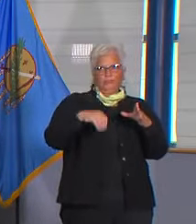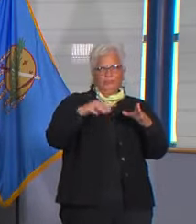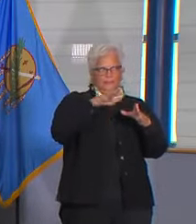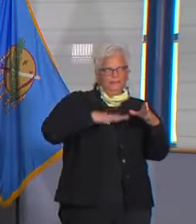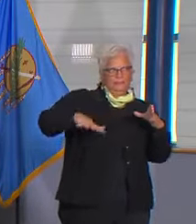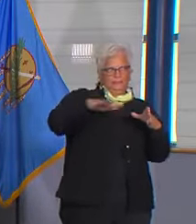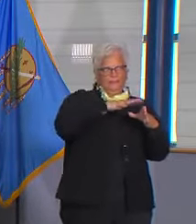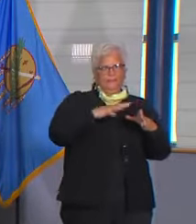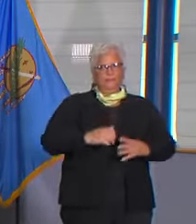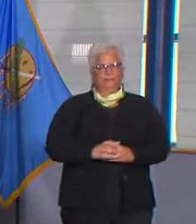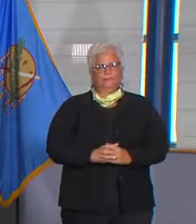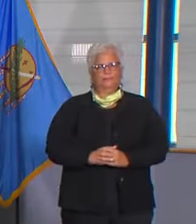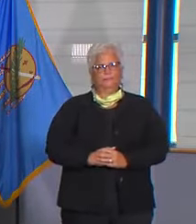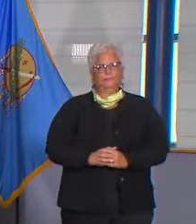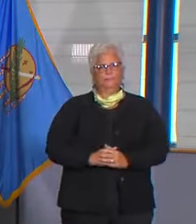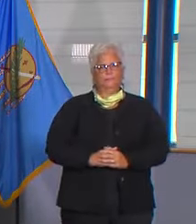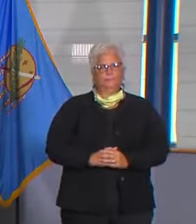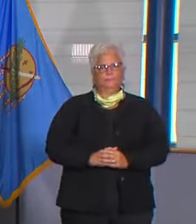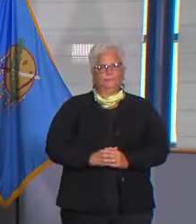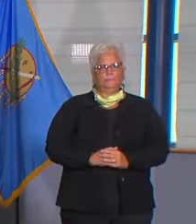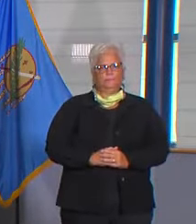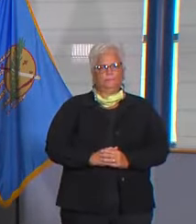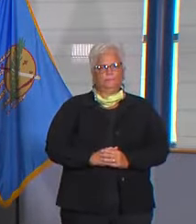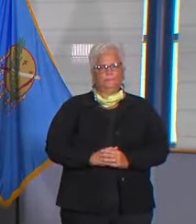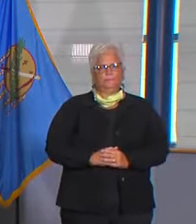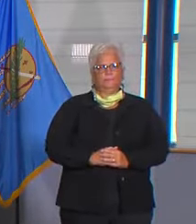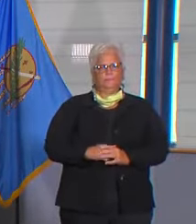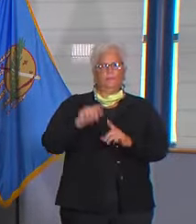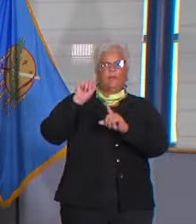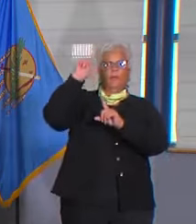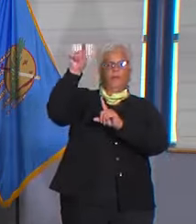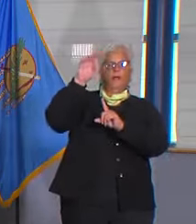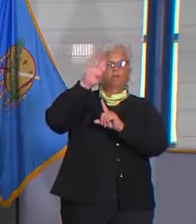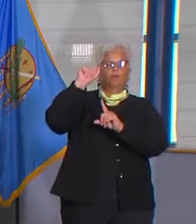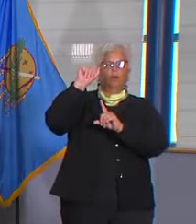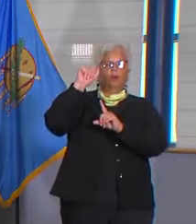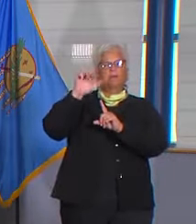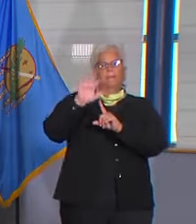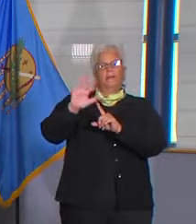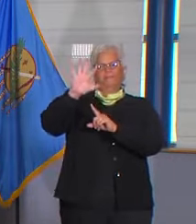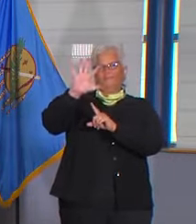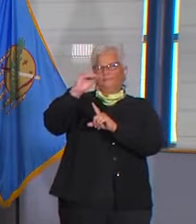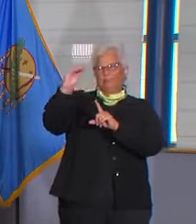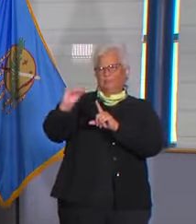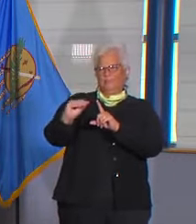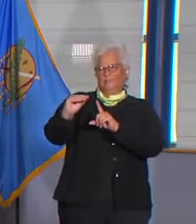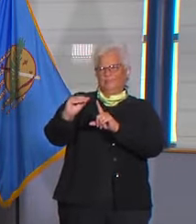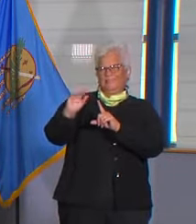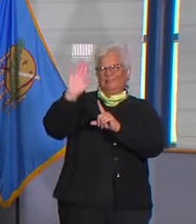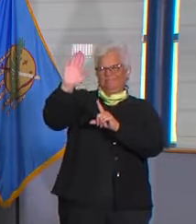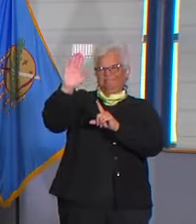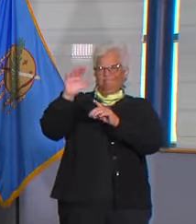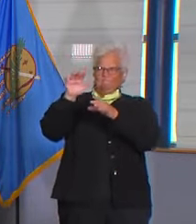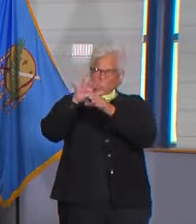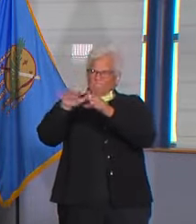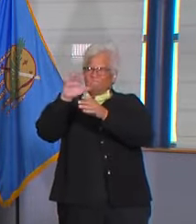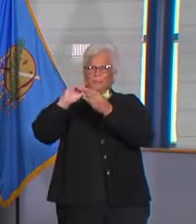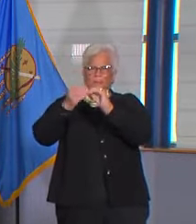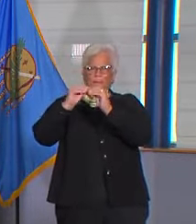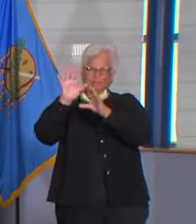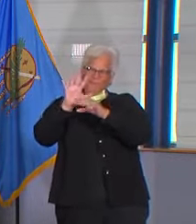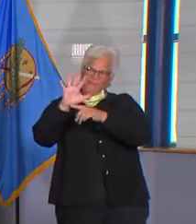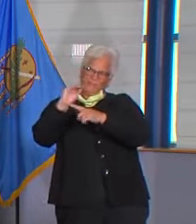that's in Tulsa County, they represent about 5% of all the reported cases in our county. And all other municipalities within our county has